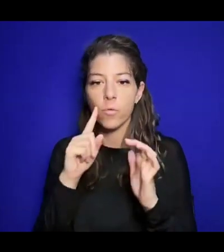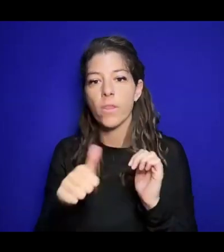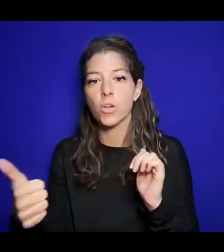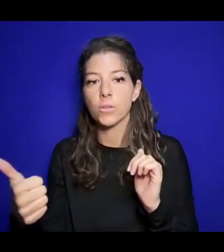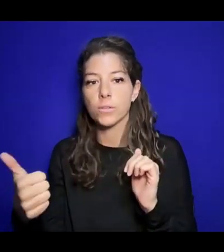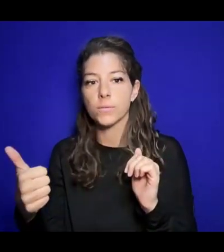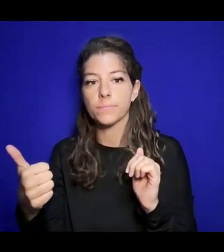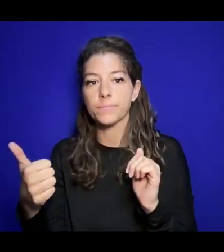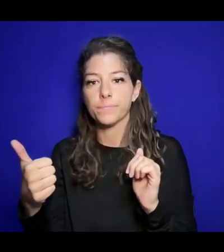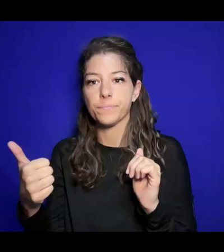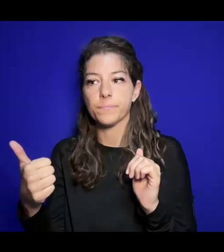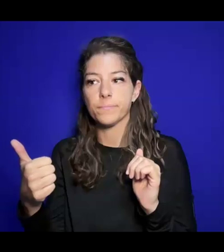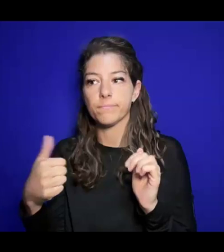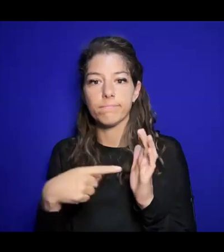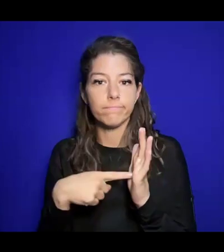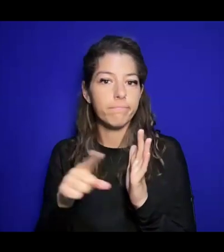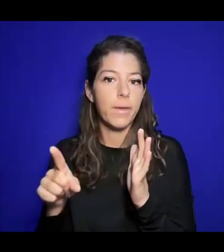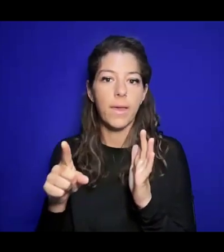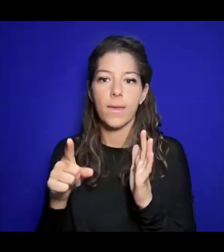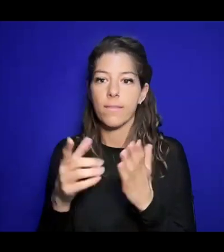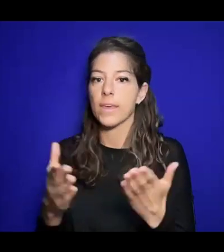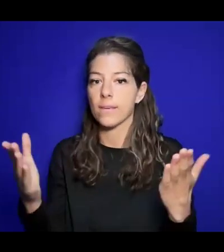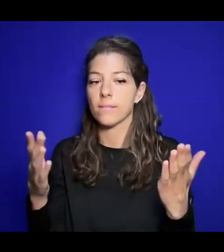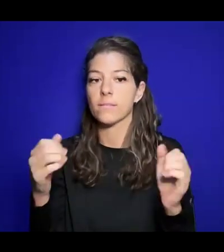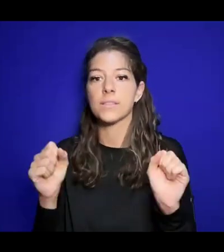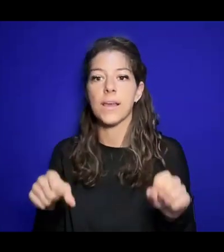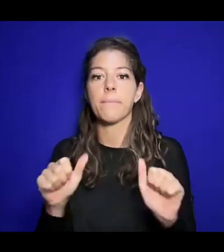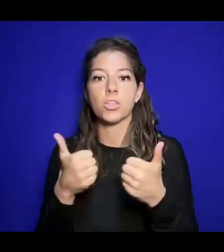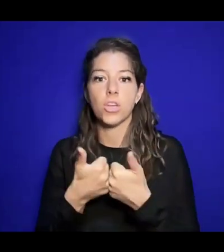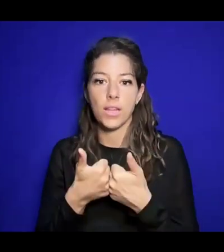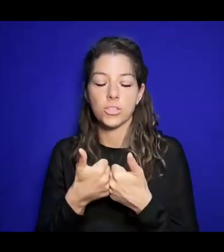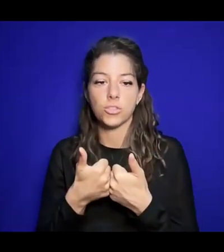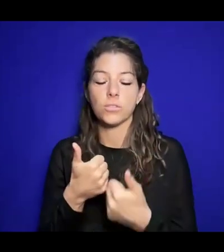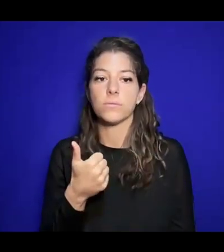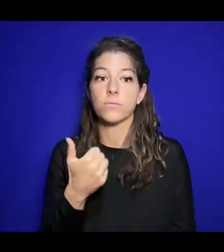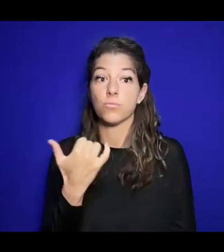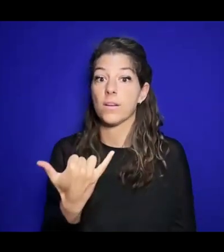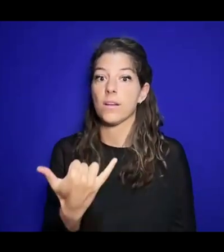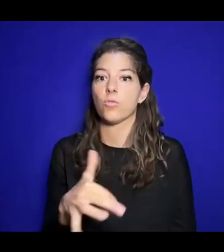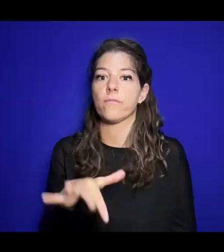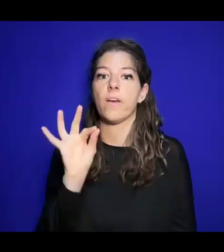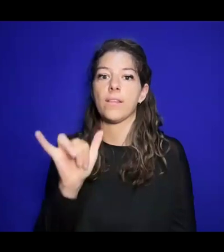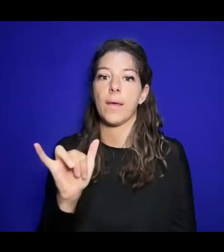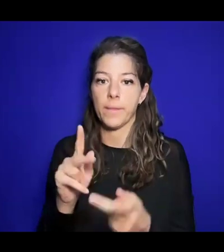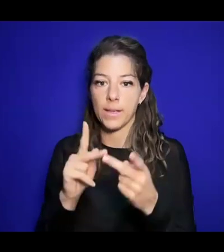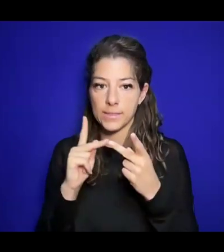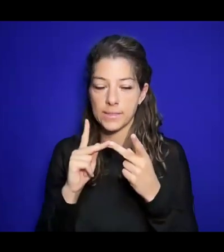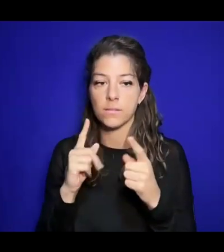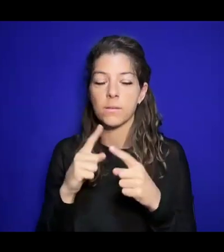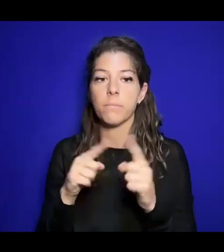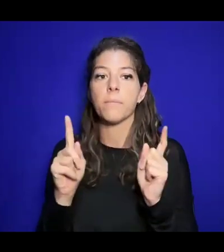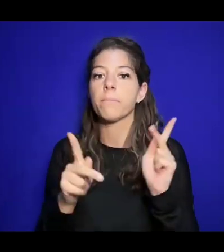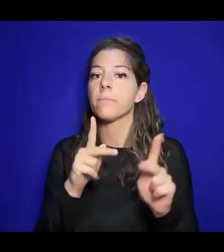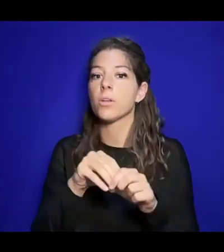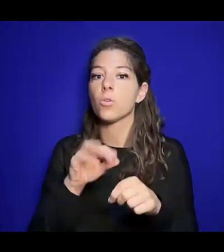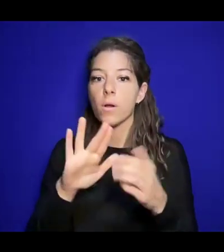alternative paying mechanisms, which can be a challenge right now to find those places. But there are people in